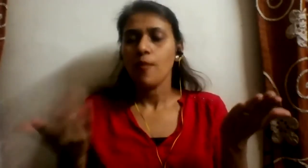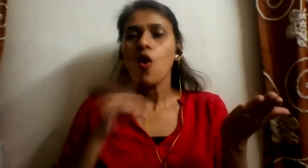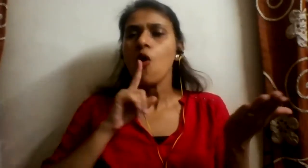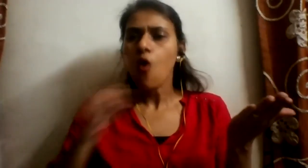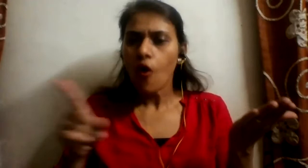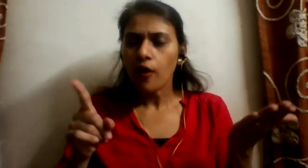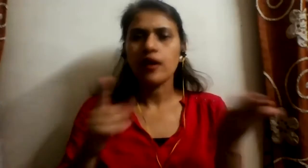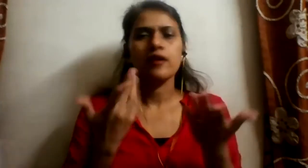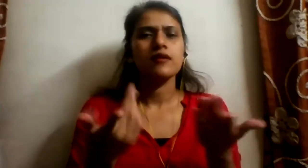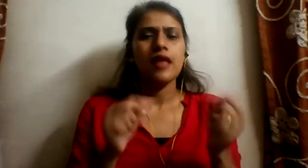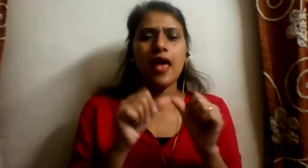application, or of a case.